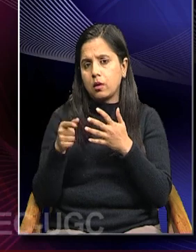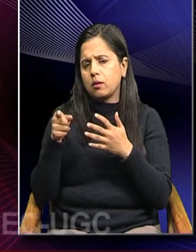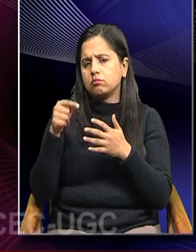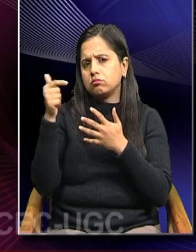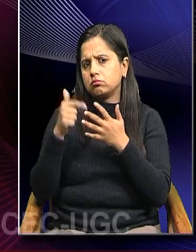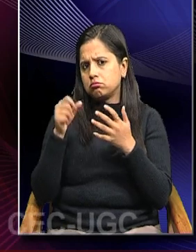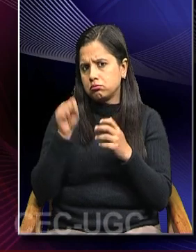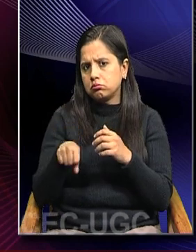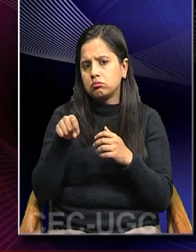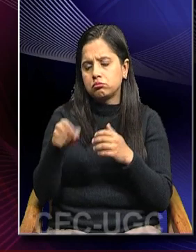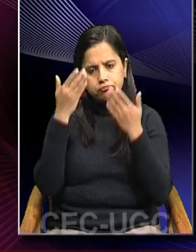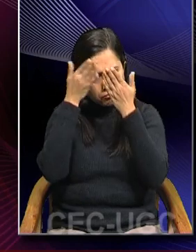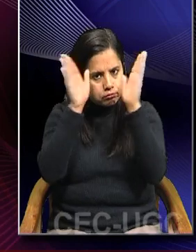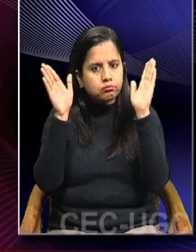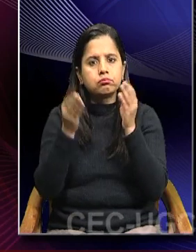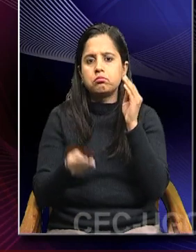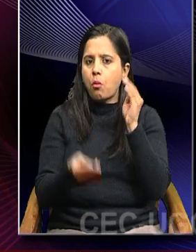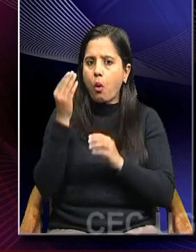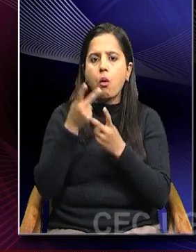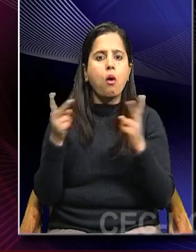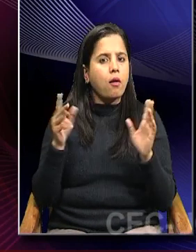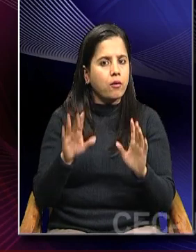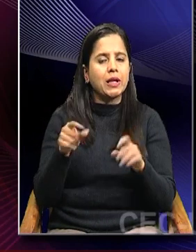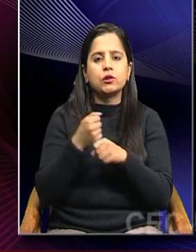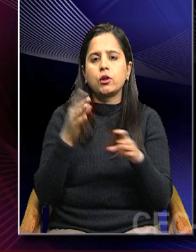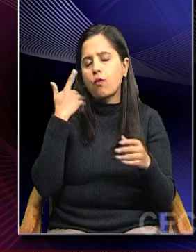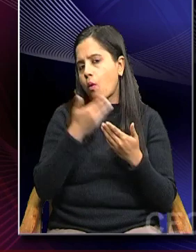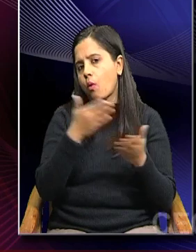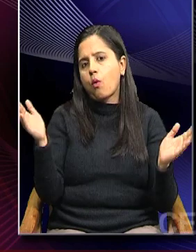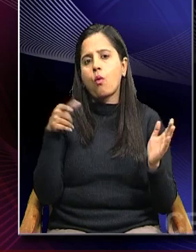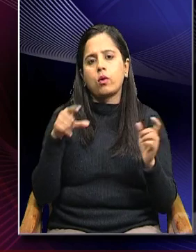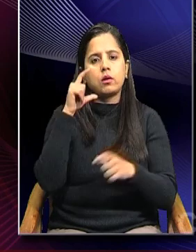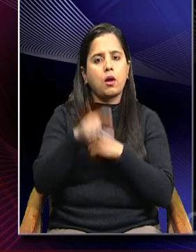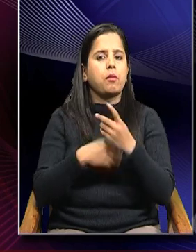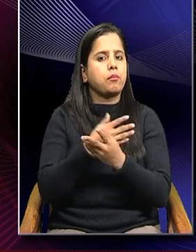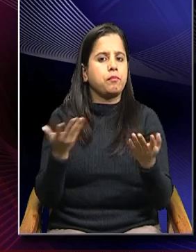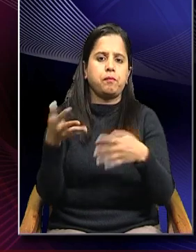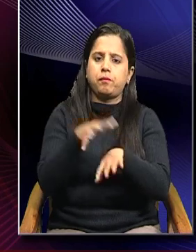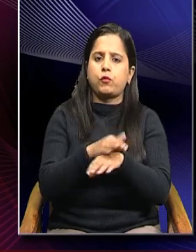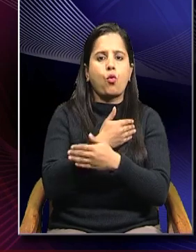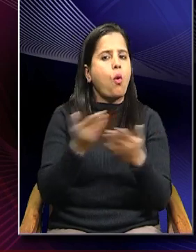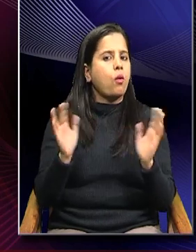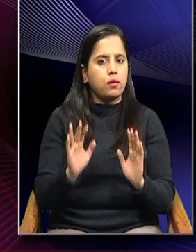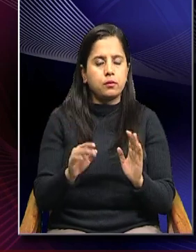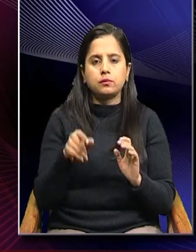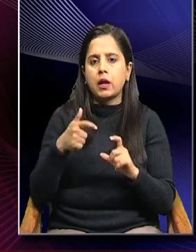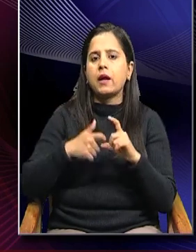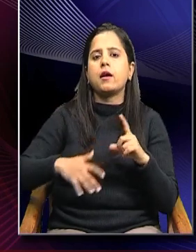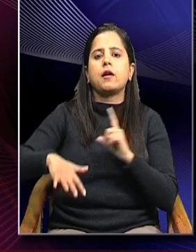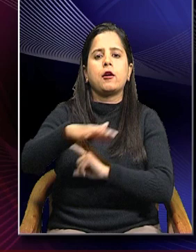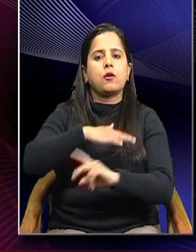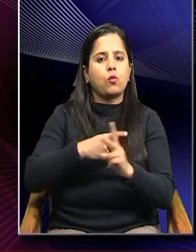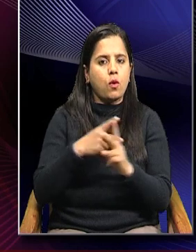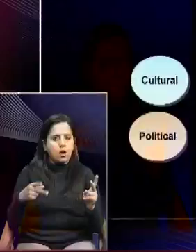are broad in nature and they are general for all industries. They are called as the environment of